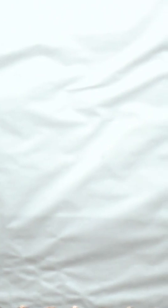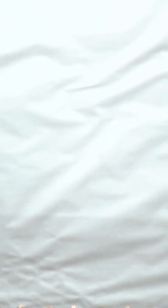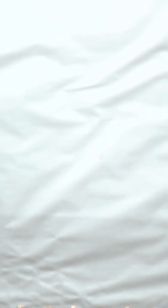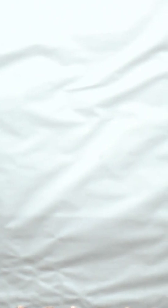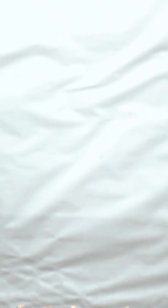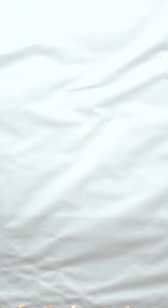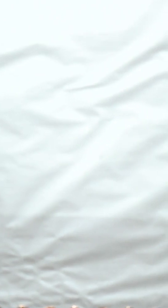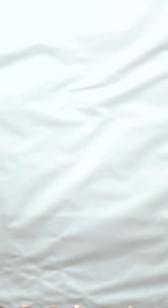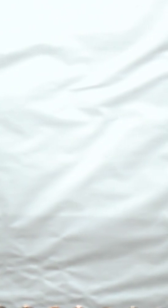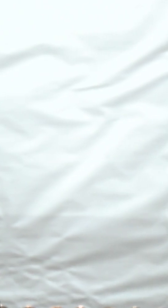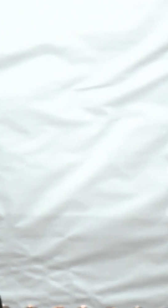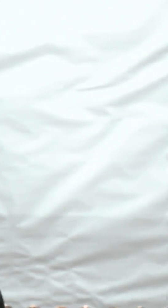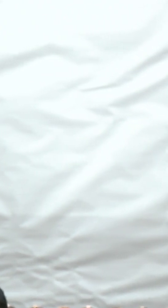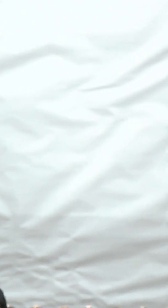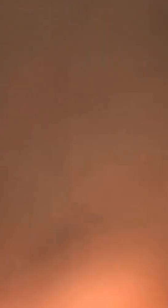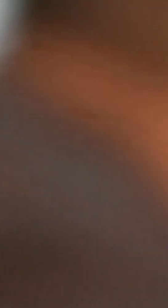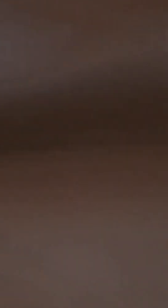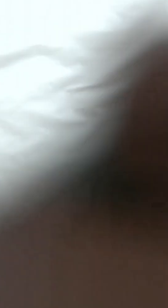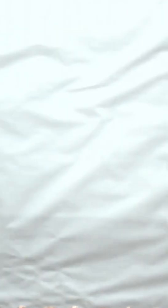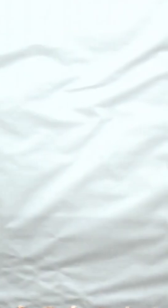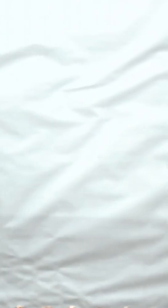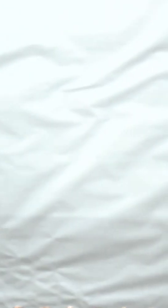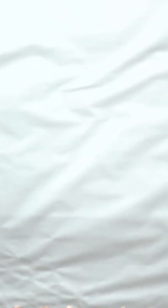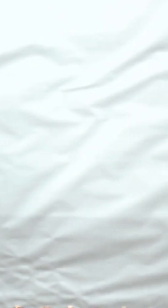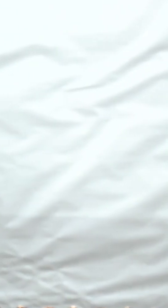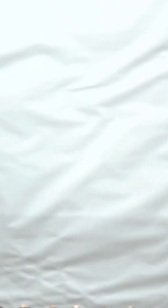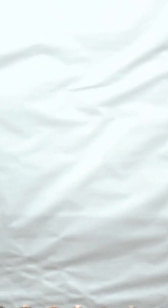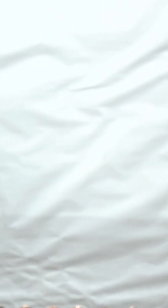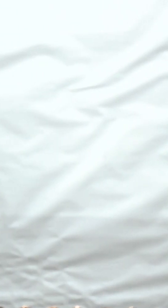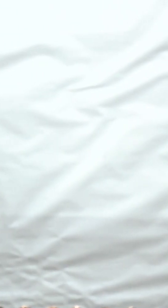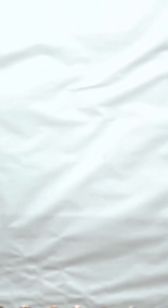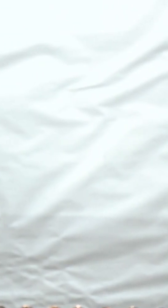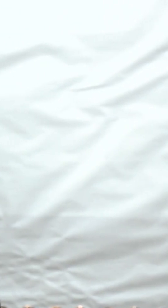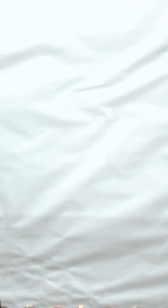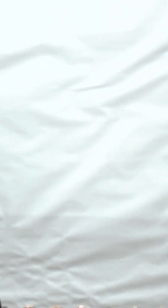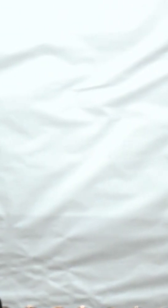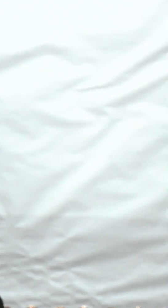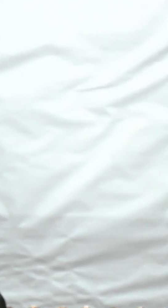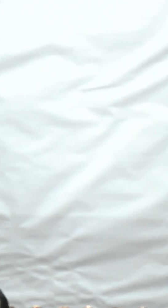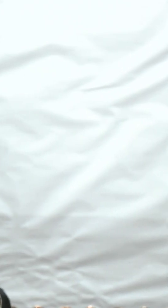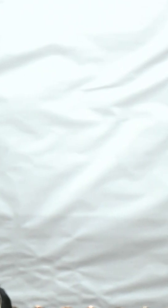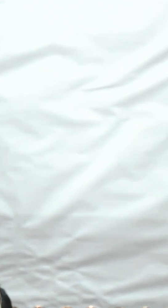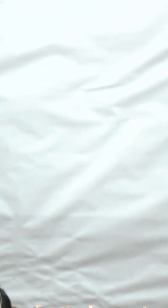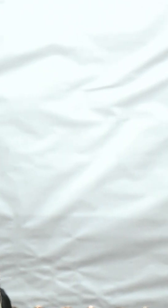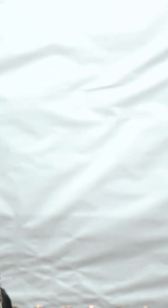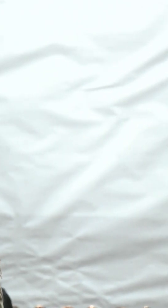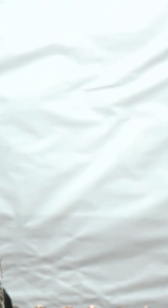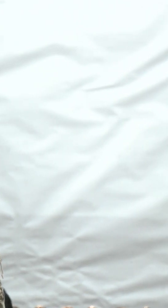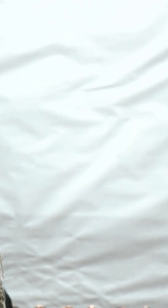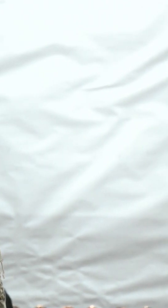principal who lost her life last year, and we want to recognize that, so we can take a moment of silence for Principal Howell.